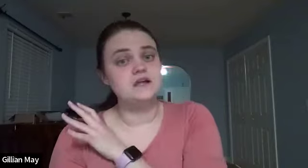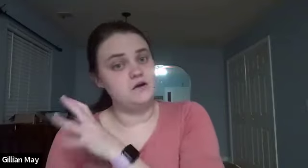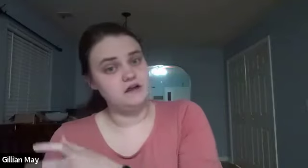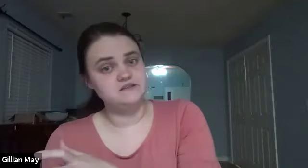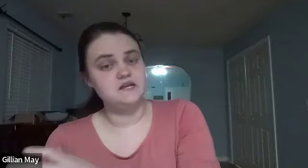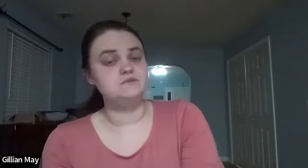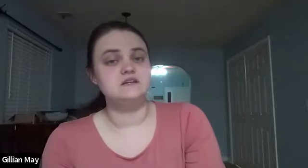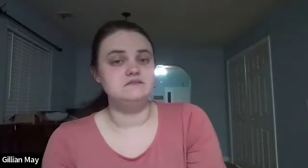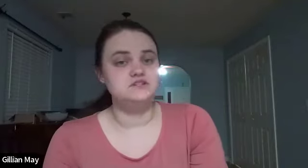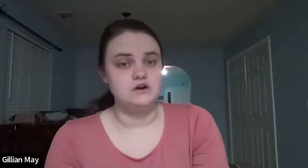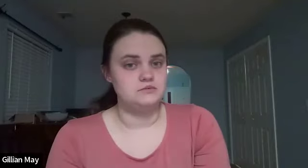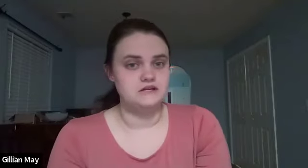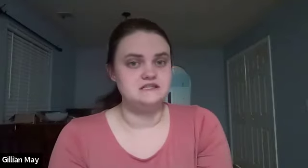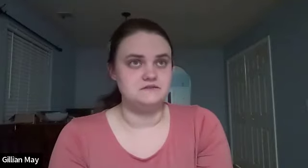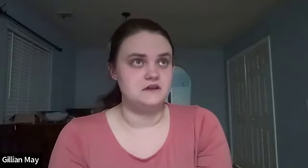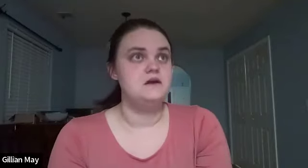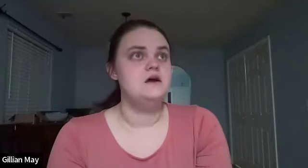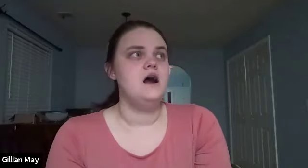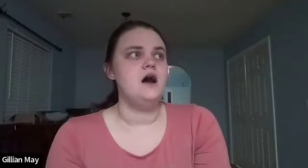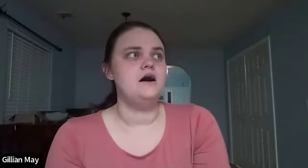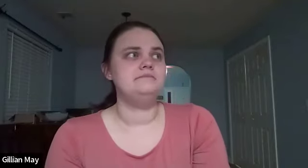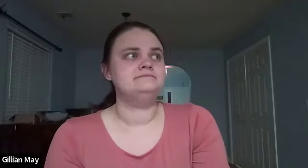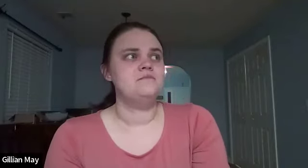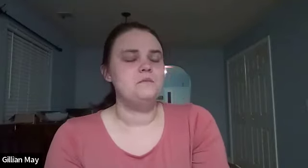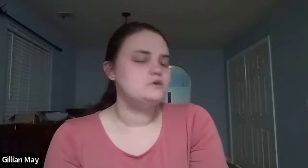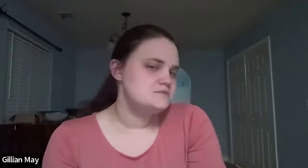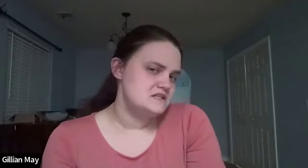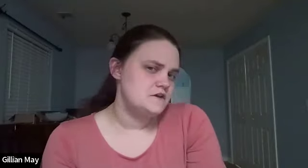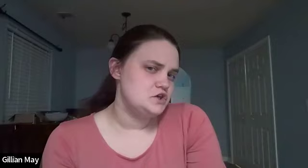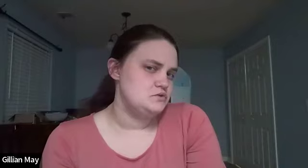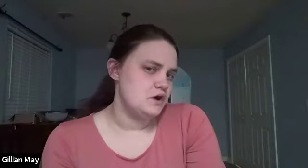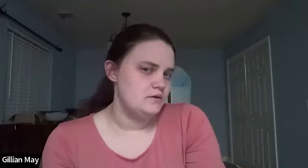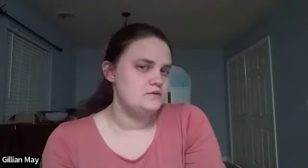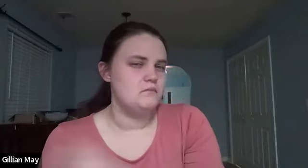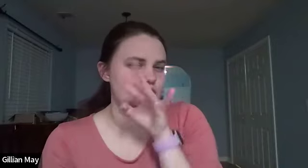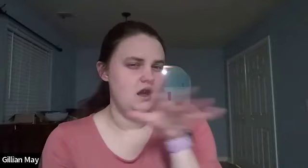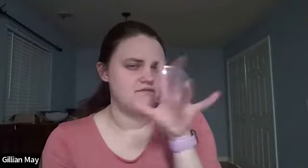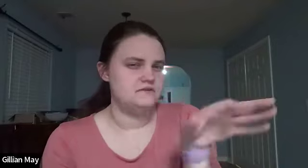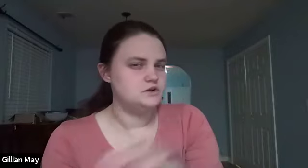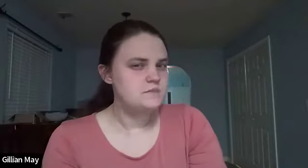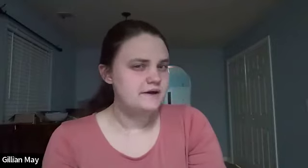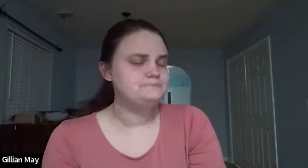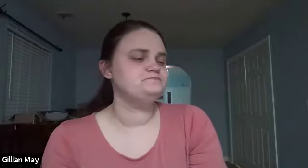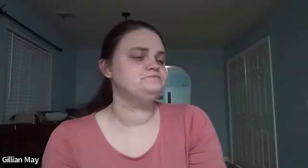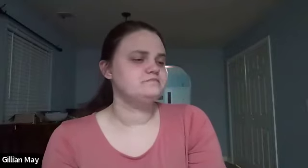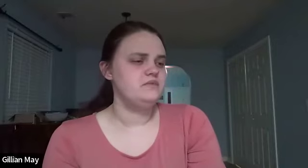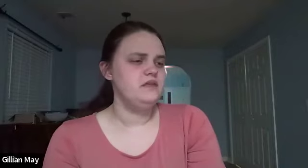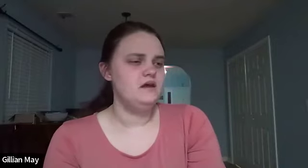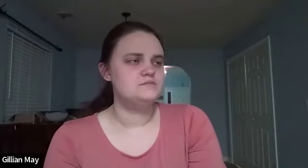like all kinds of animals, even dog breeds, everything. The more specific you go, the more you have to finger spell. So